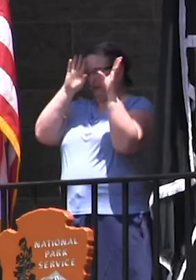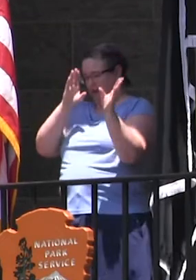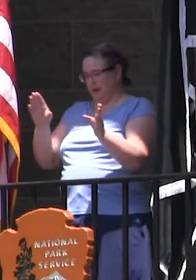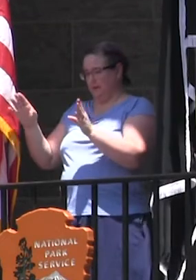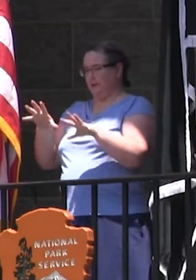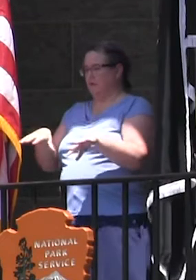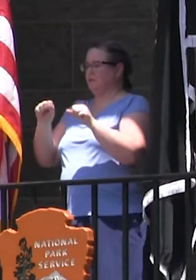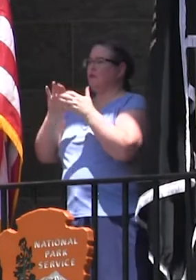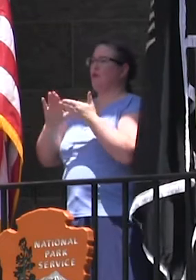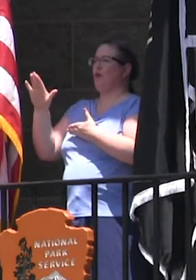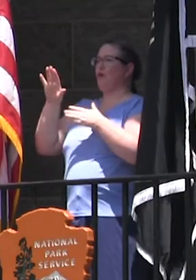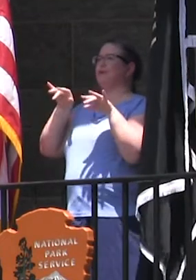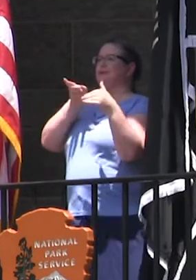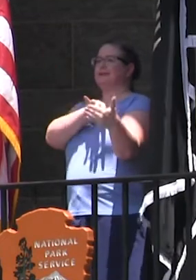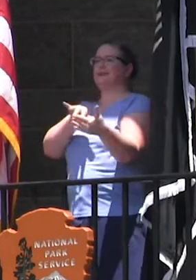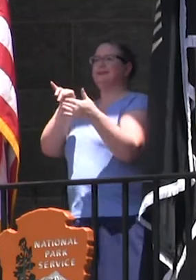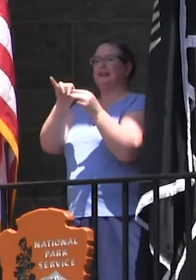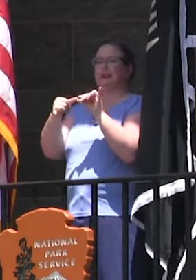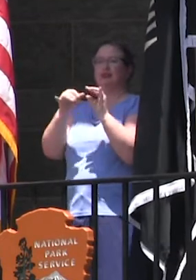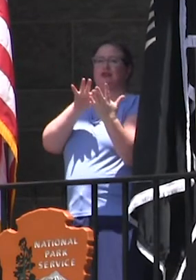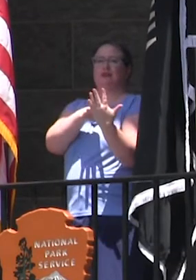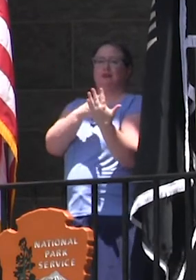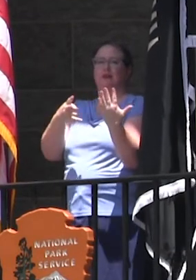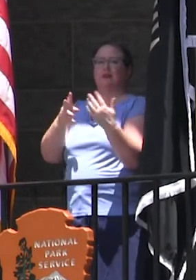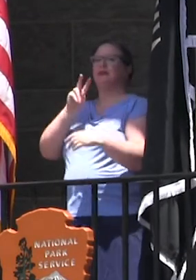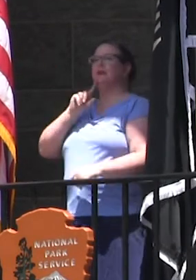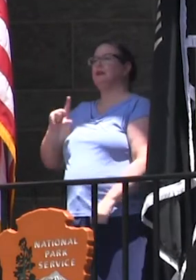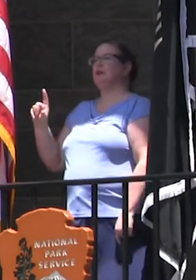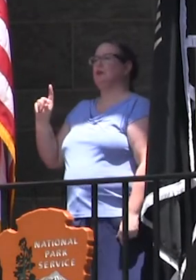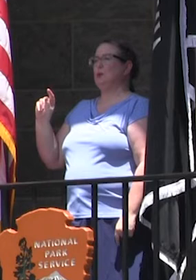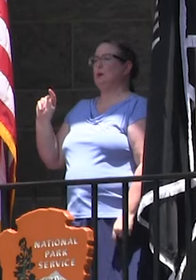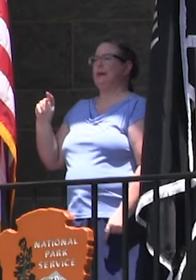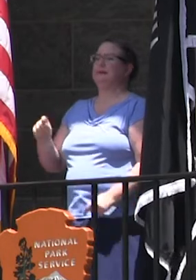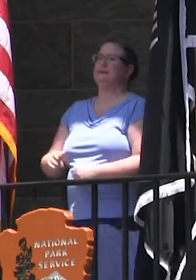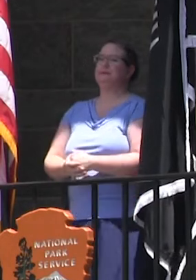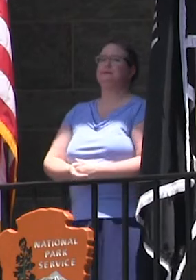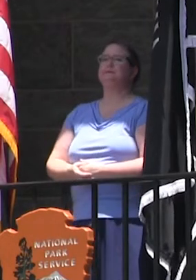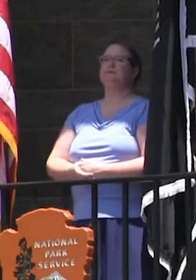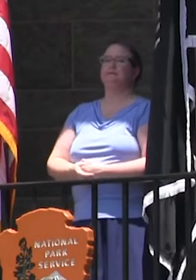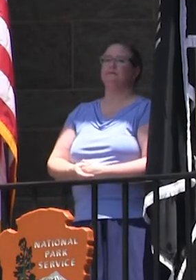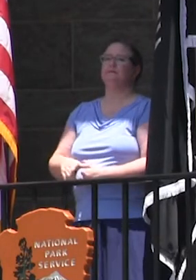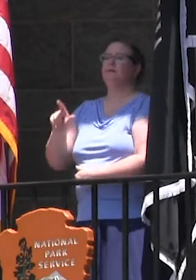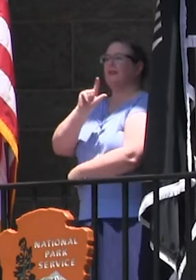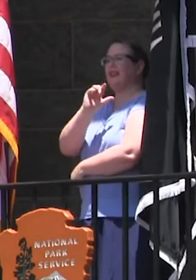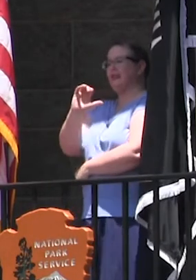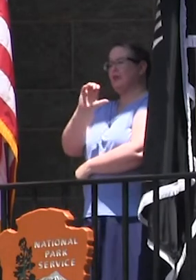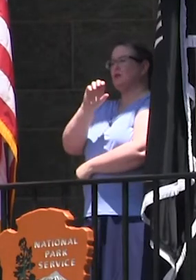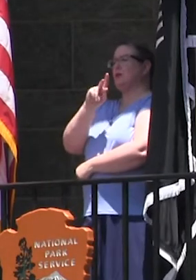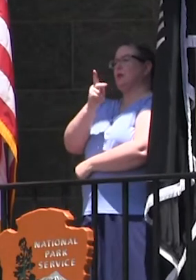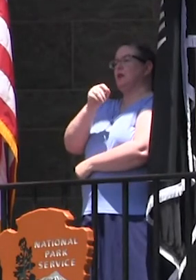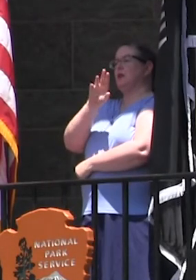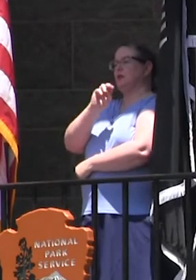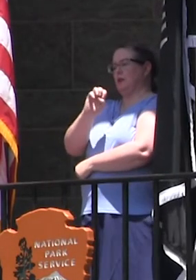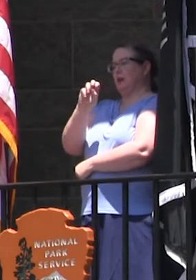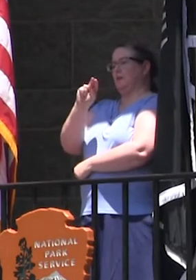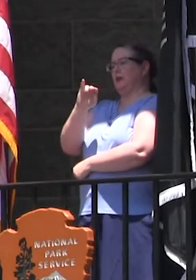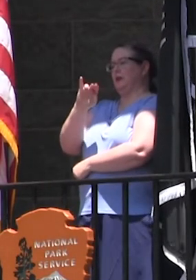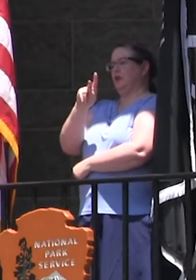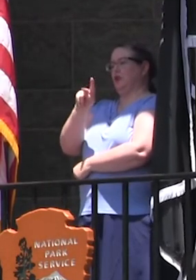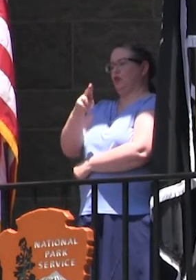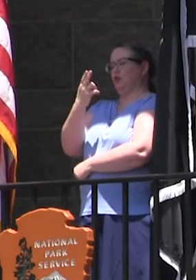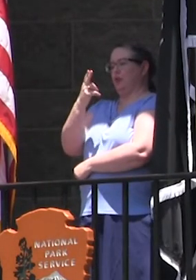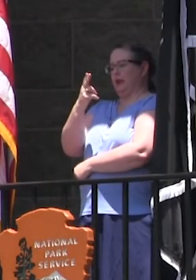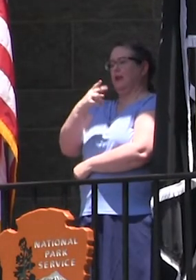attend college and study engineering. He was 20. Lance Corporal Kareem Nikui of